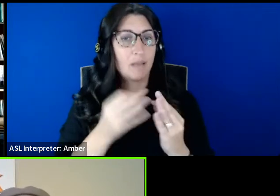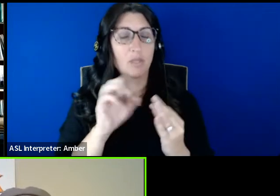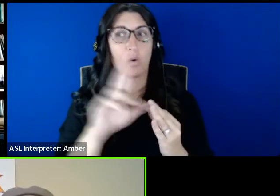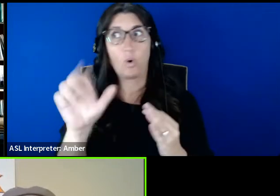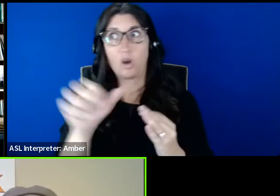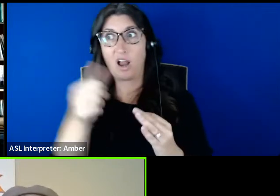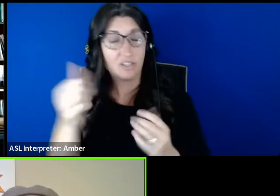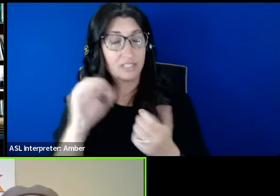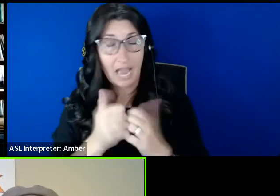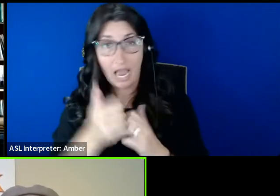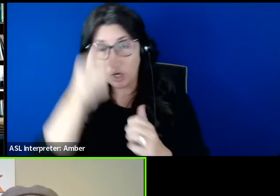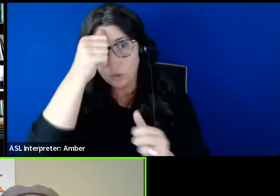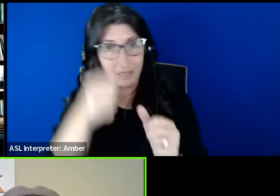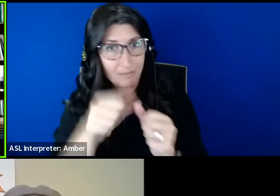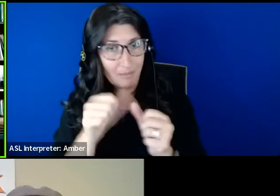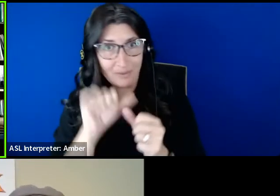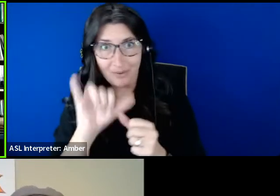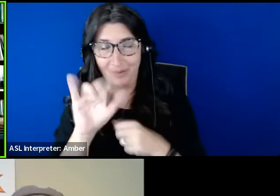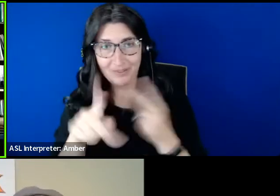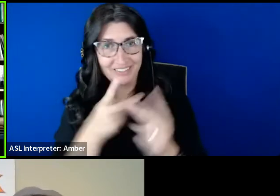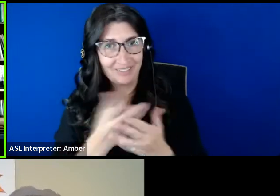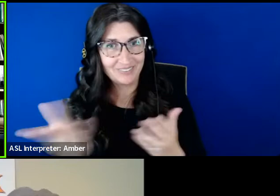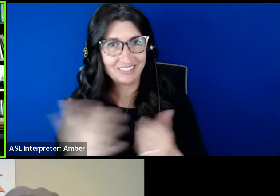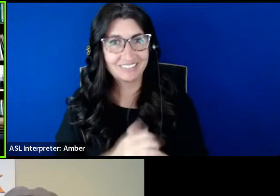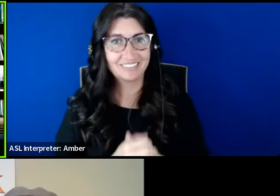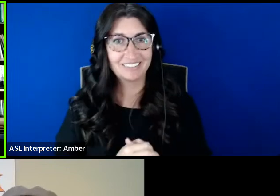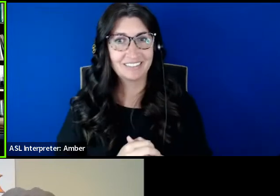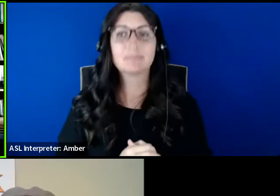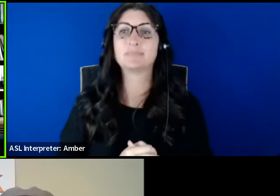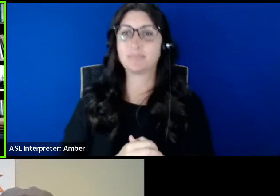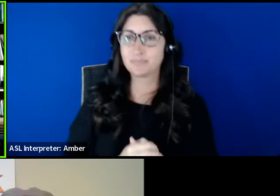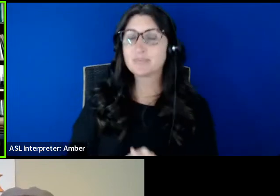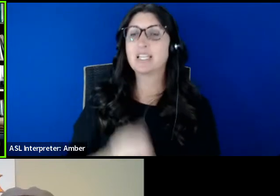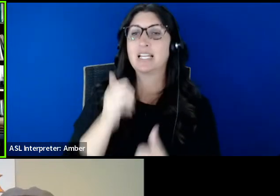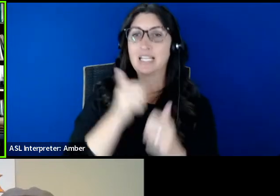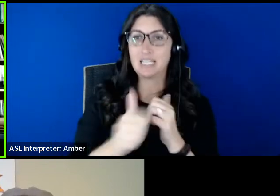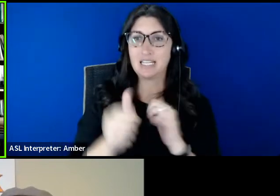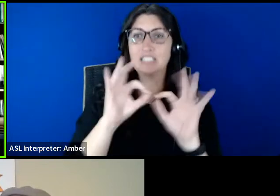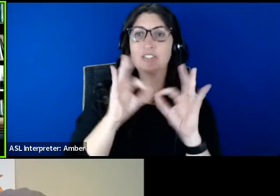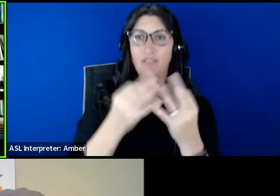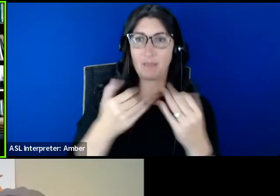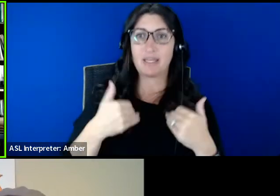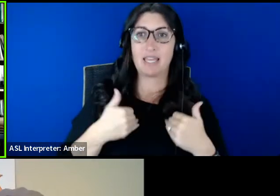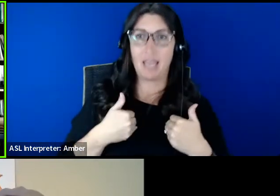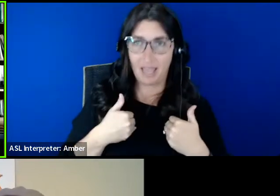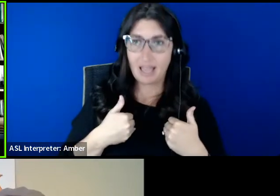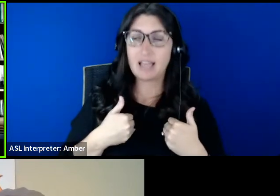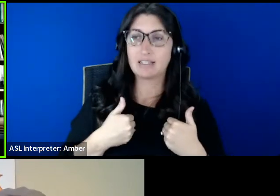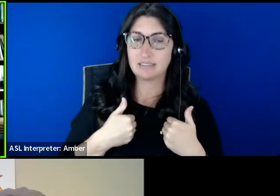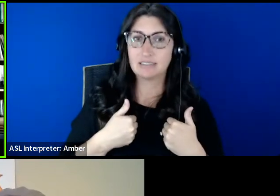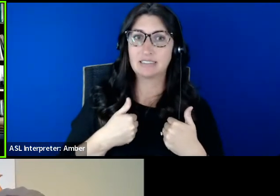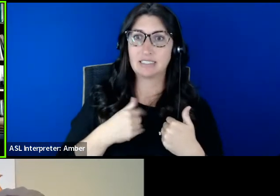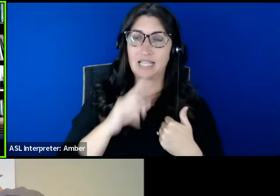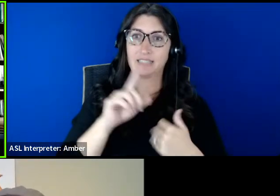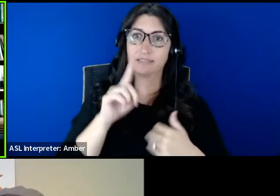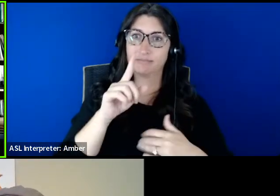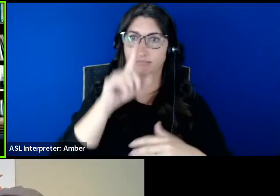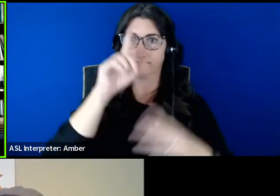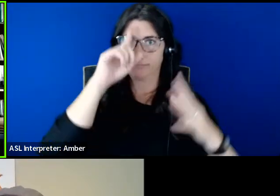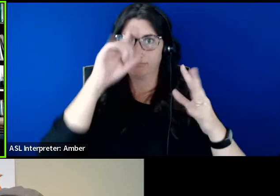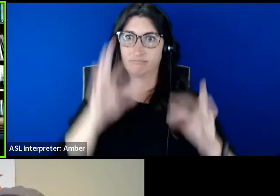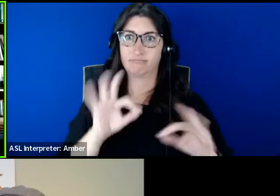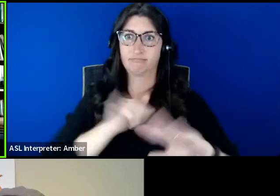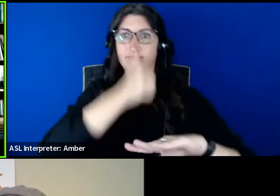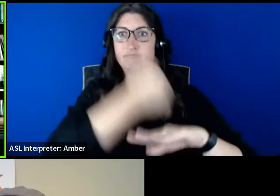remember those kinds of things. Yeah. So each family had somebody who was designated as a